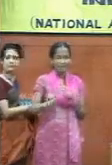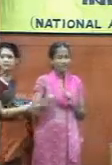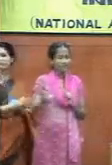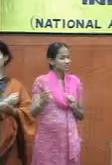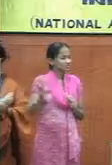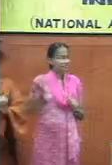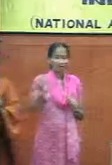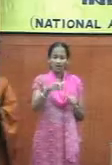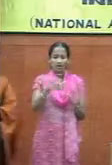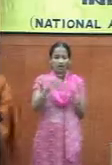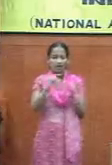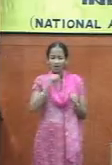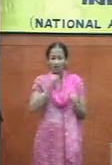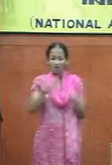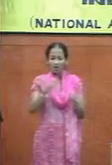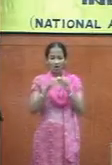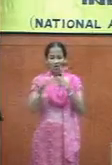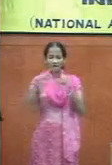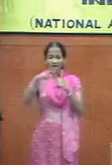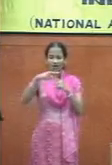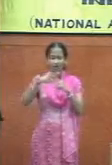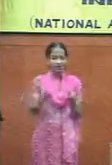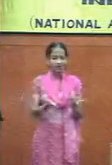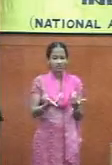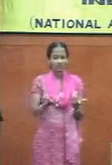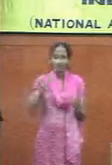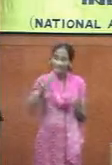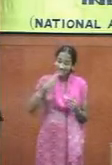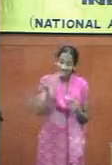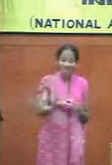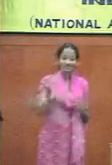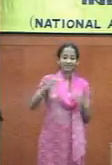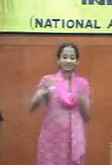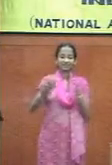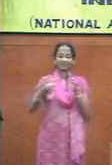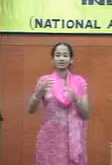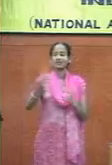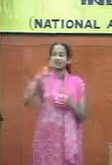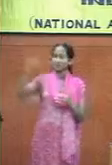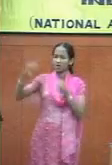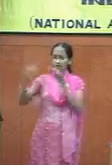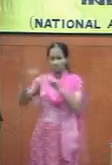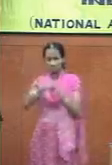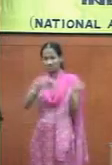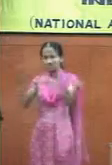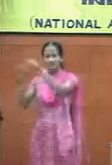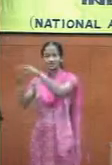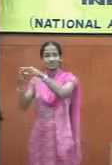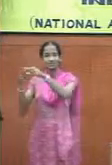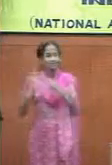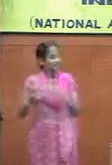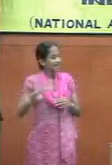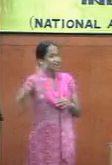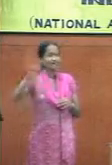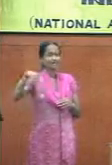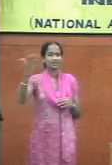been acted upon, this is an infringement of a right of a person with disability, please send it to the civil court for execution,